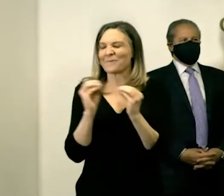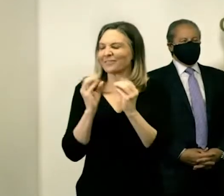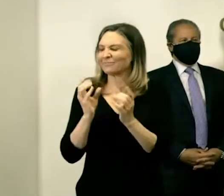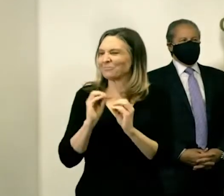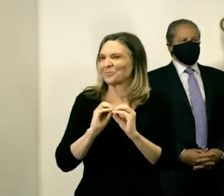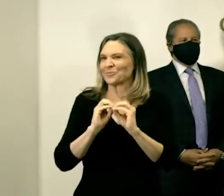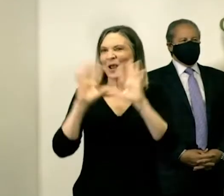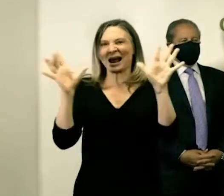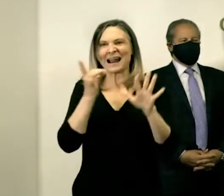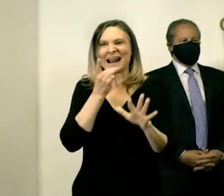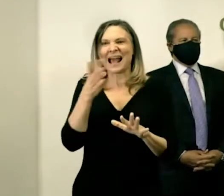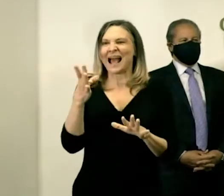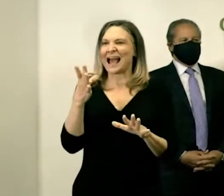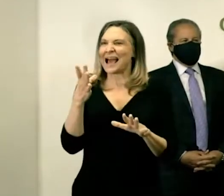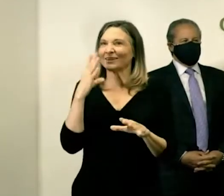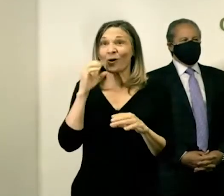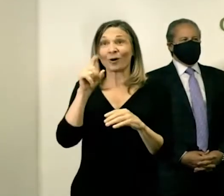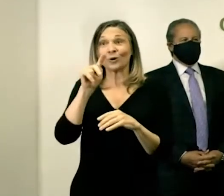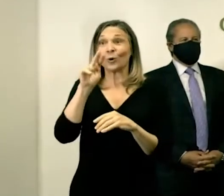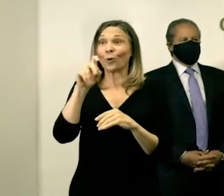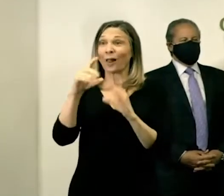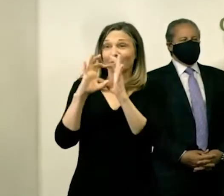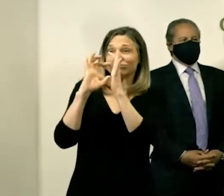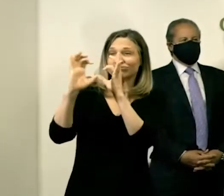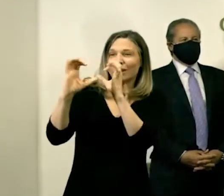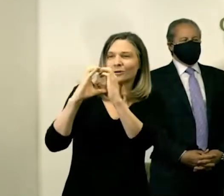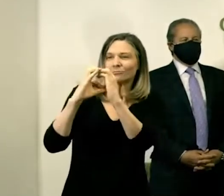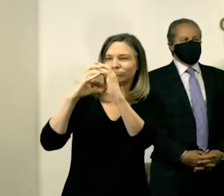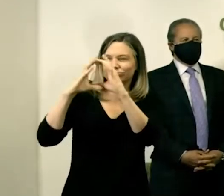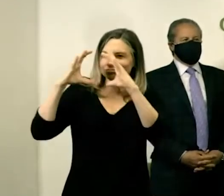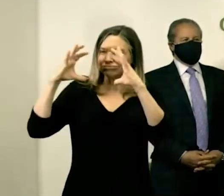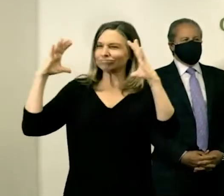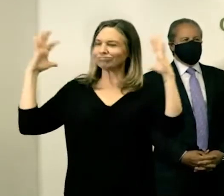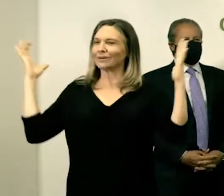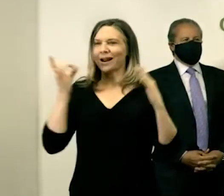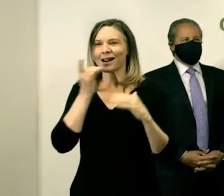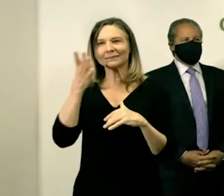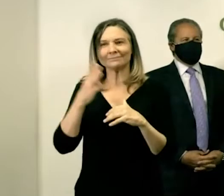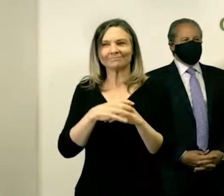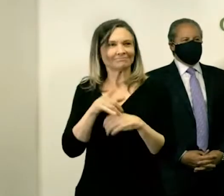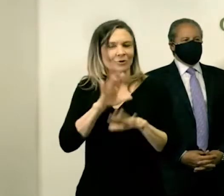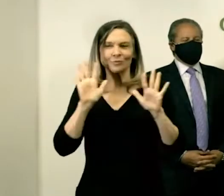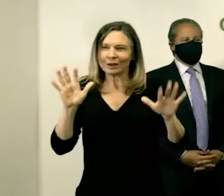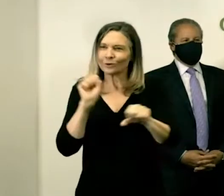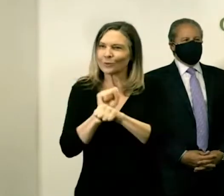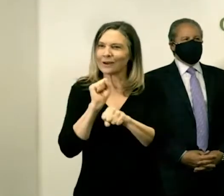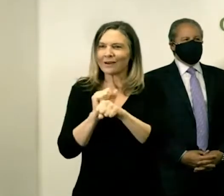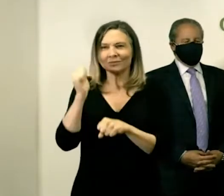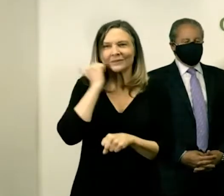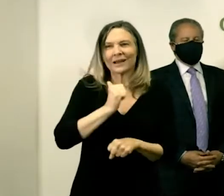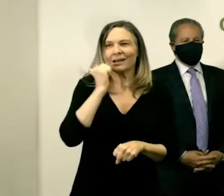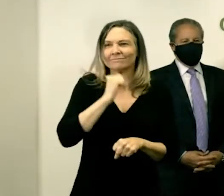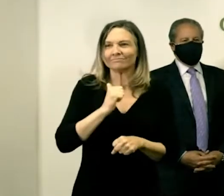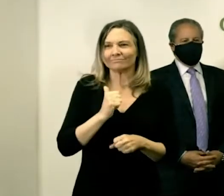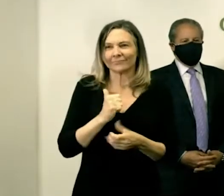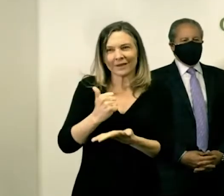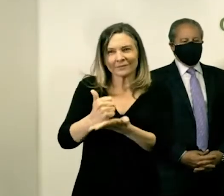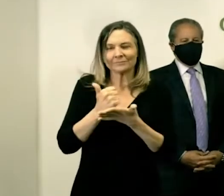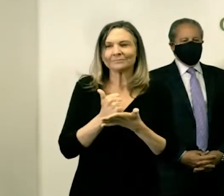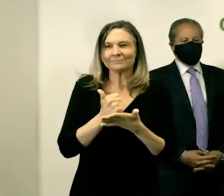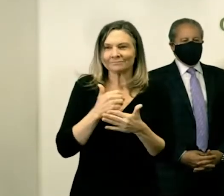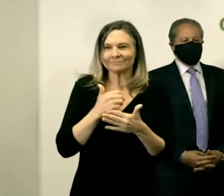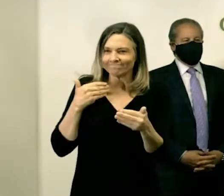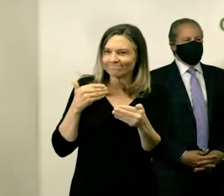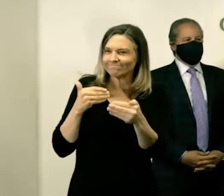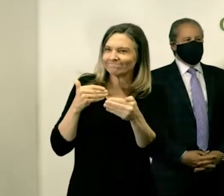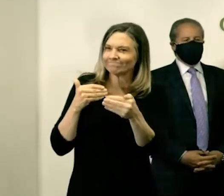And it's folks like yourself that are doing incredible work every single day that are helping us get just one step closer to that day.